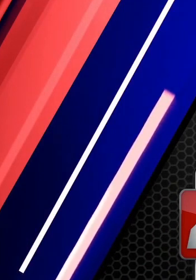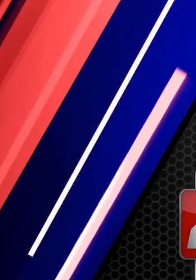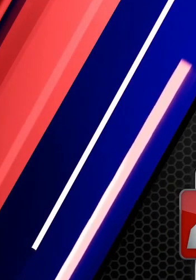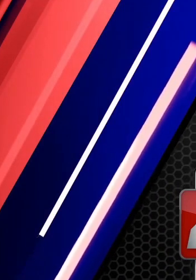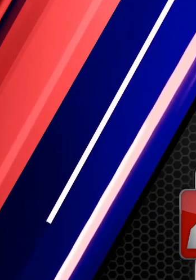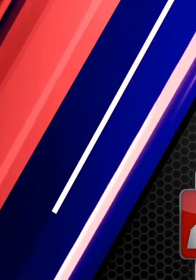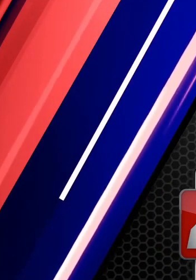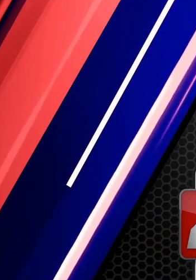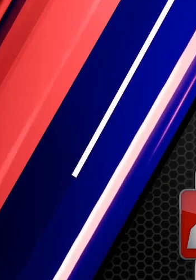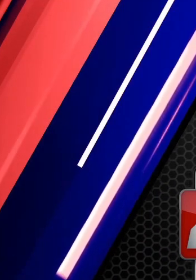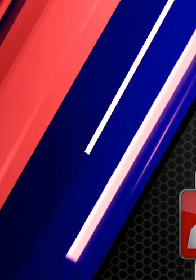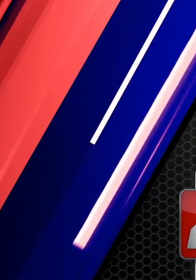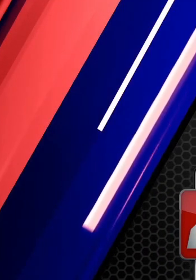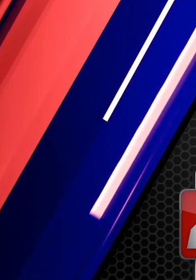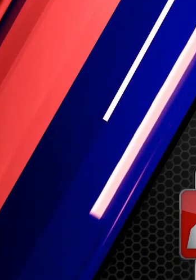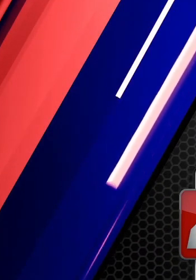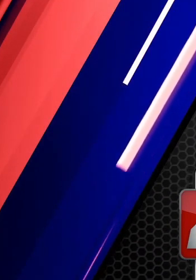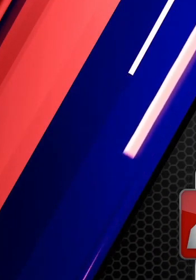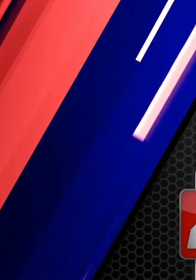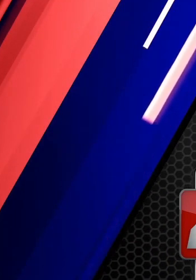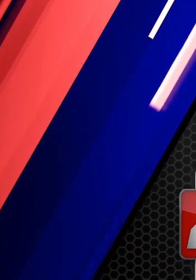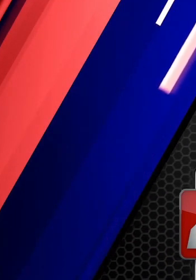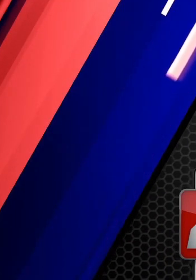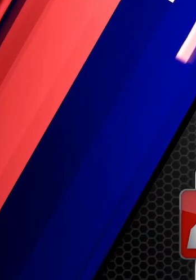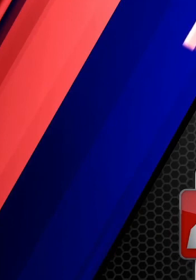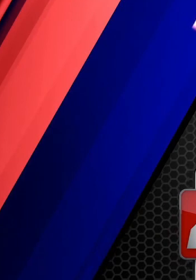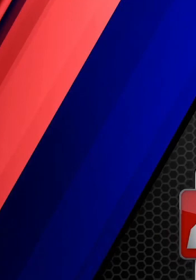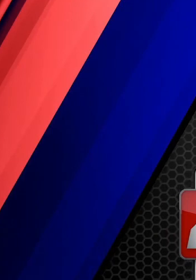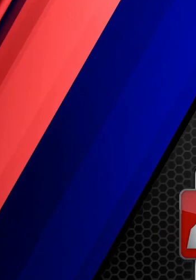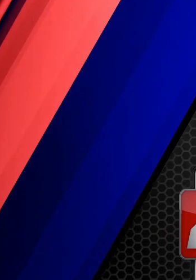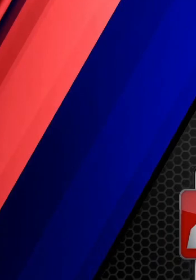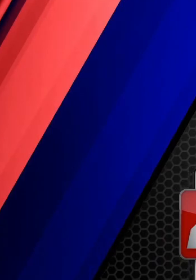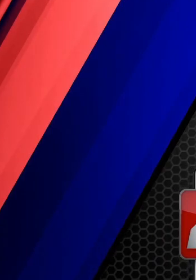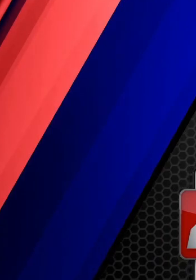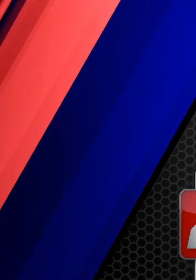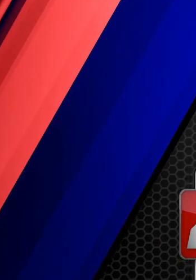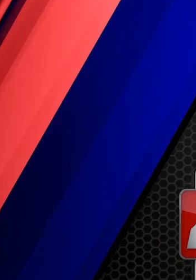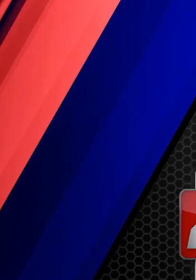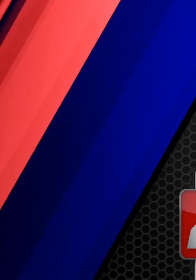Fox 16. We now return to your regularly scheduled program.